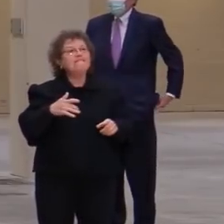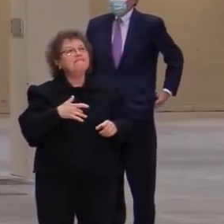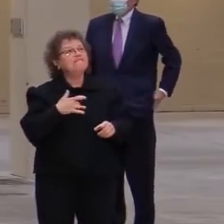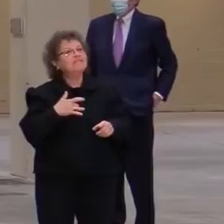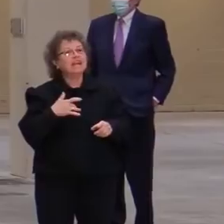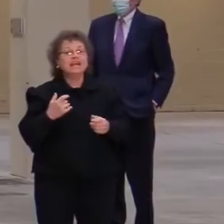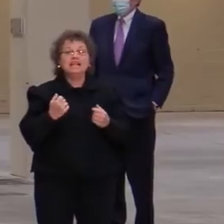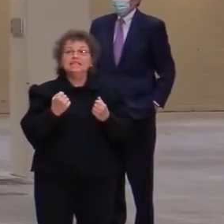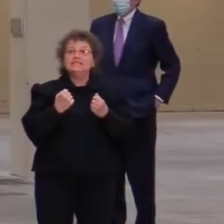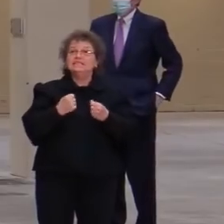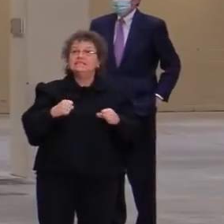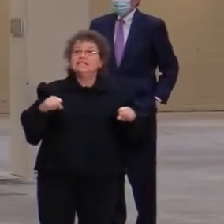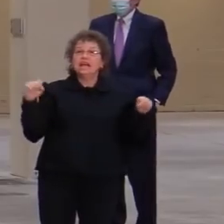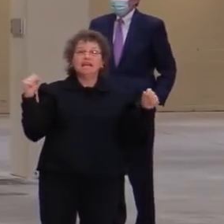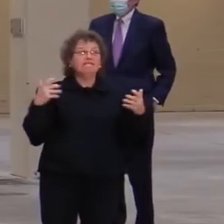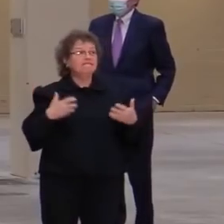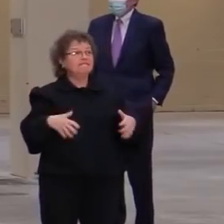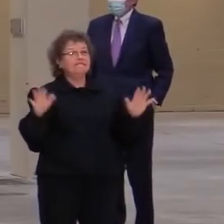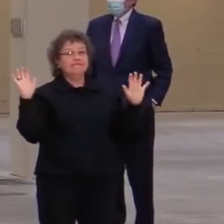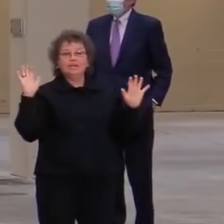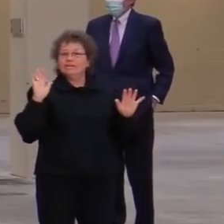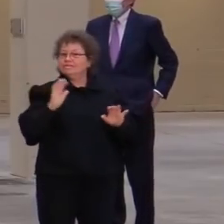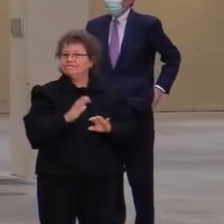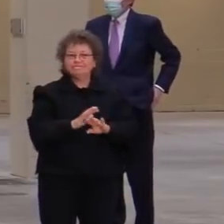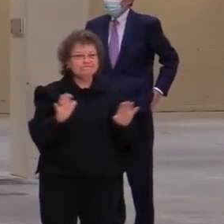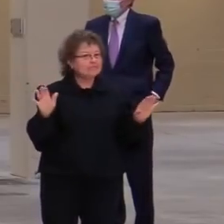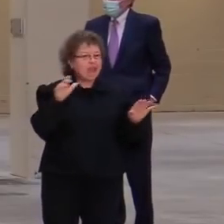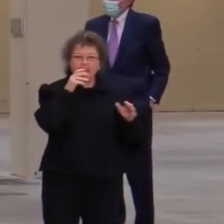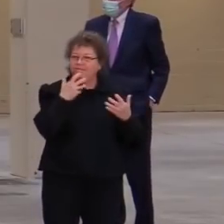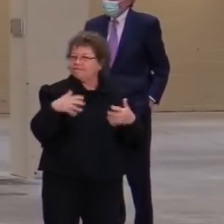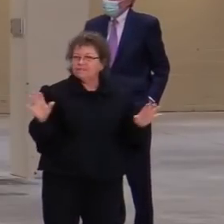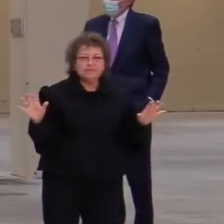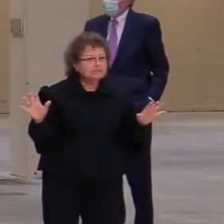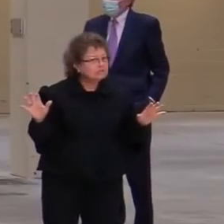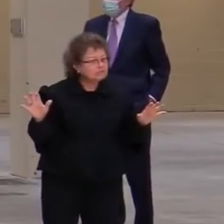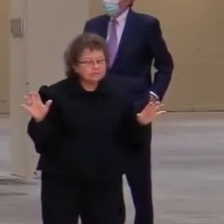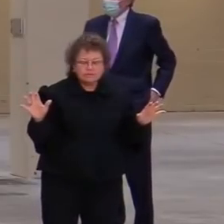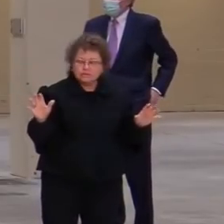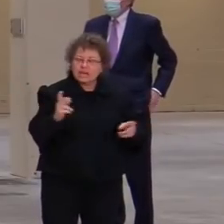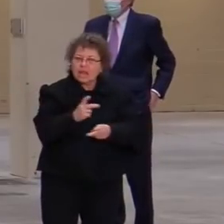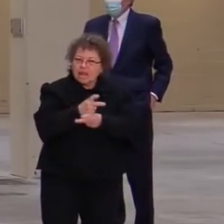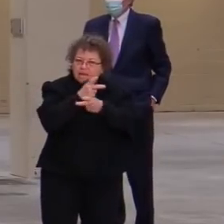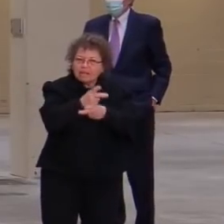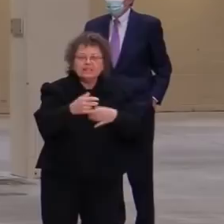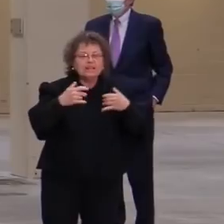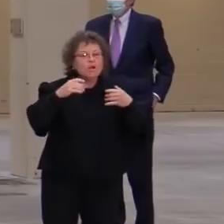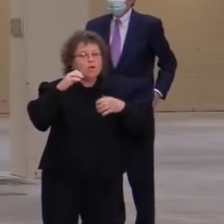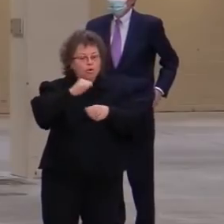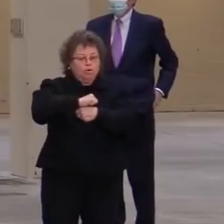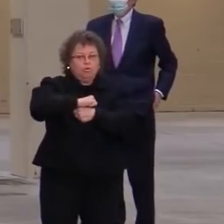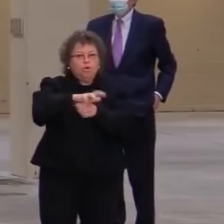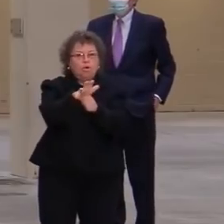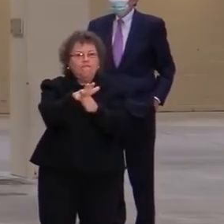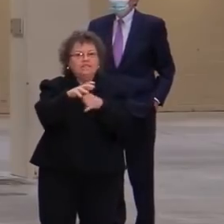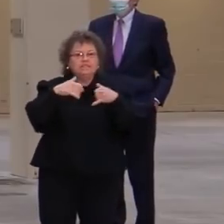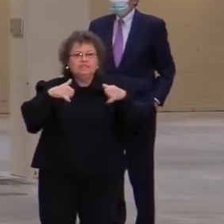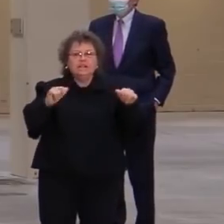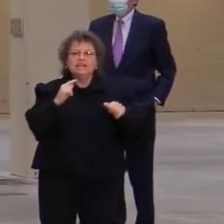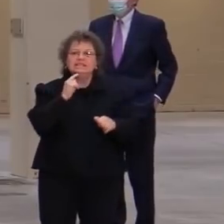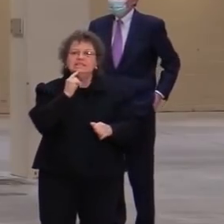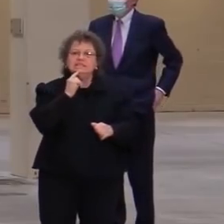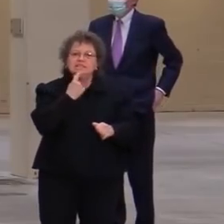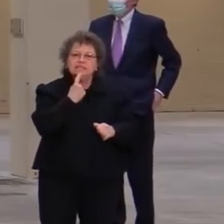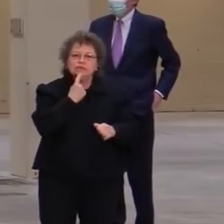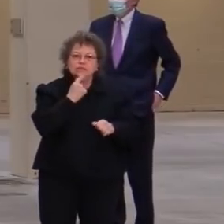sense of security about the fight against COVID being over. COVID is still a serious, highly contagious